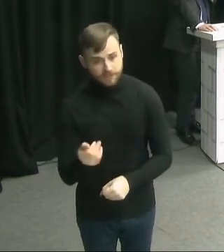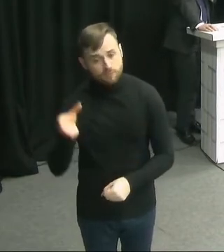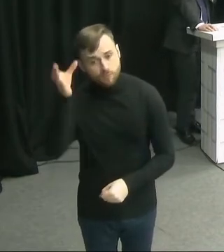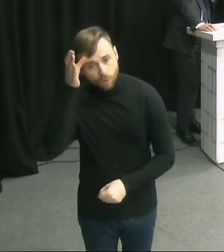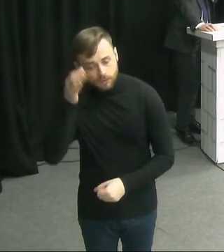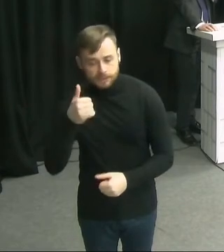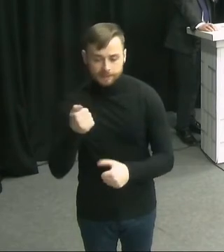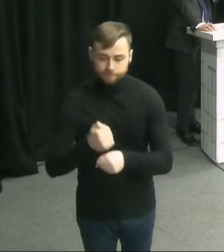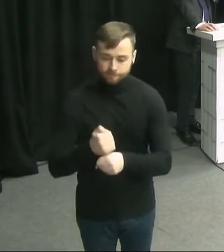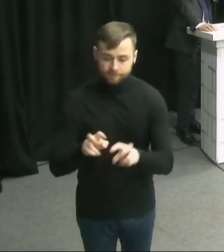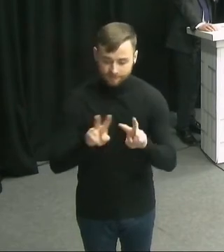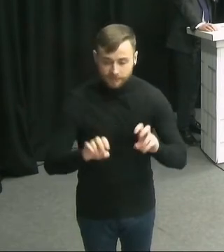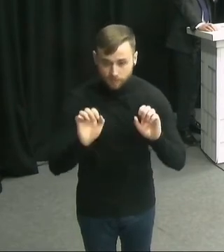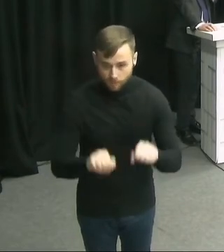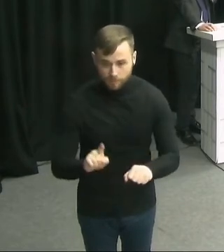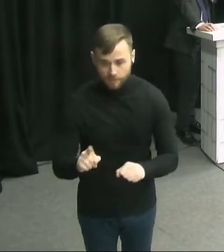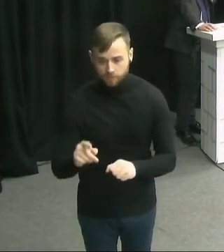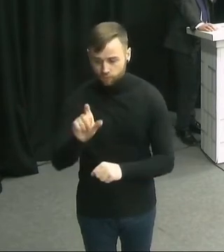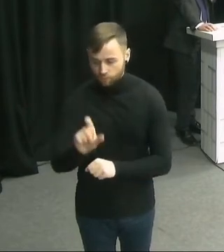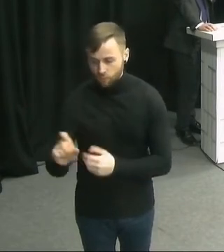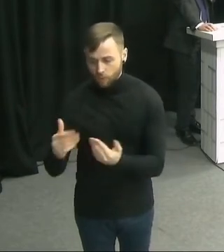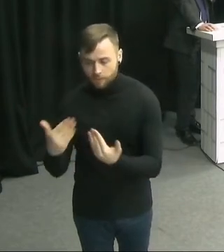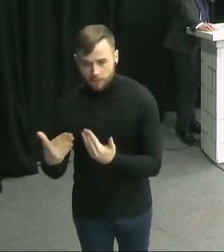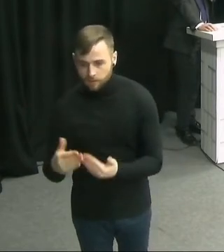He wasn't able to be a PhD thesis